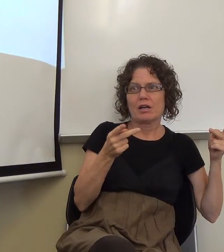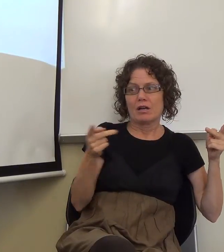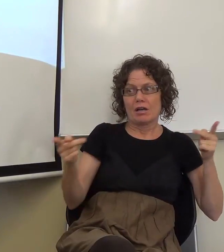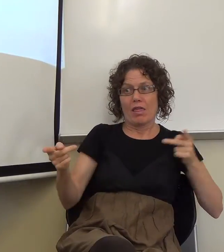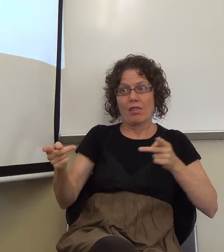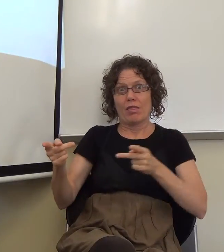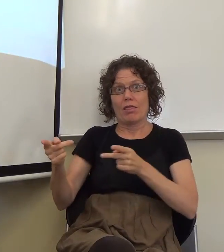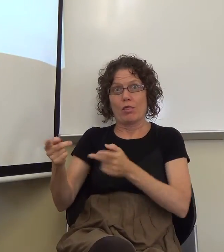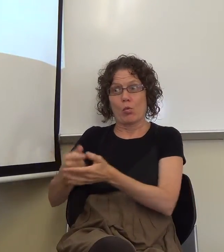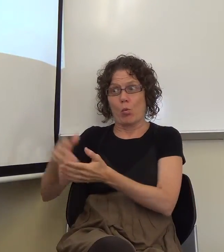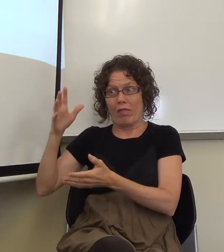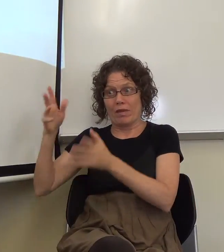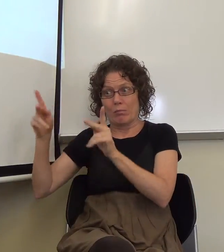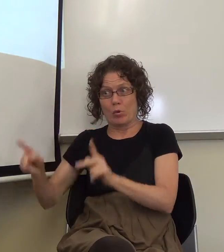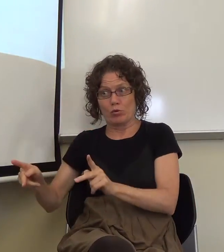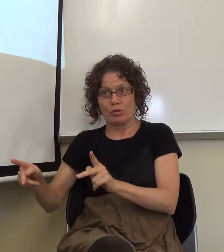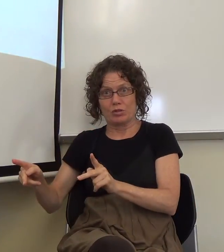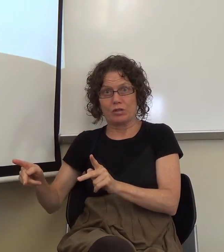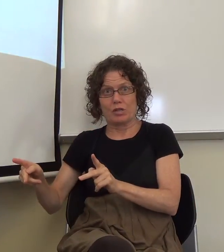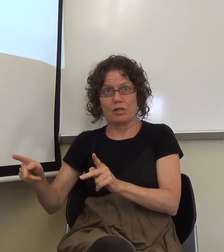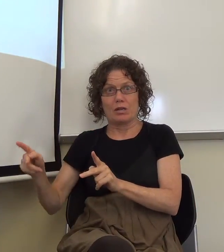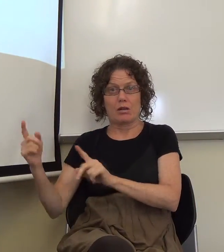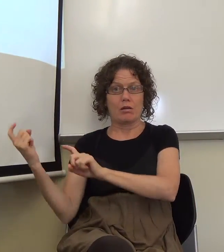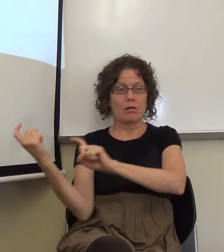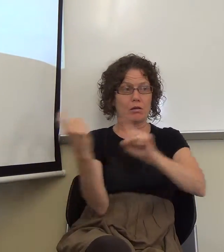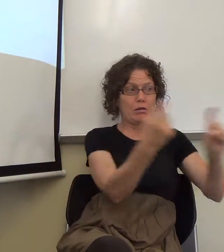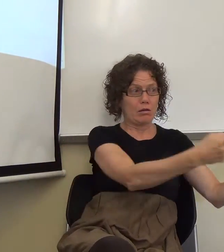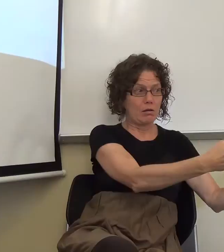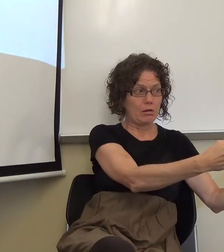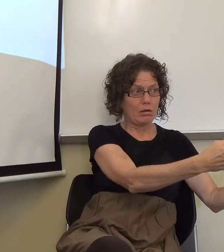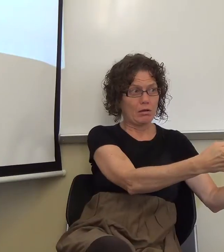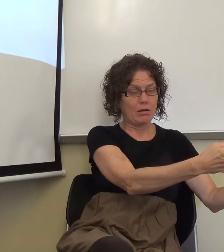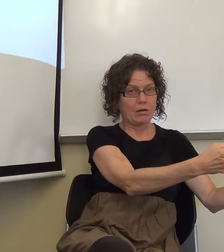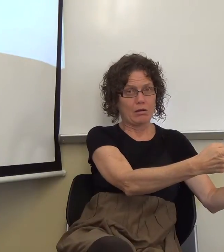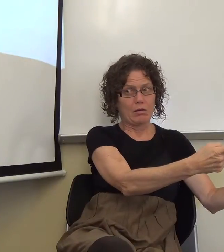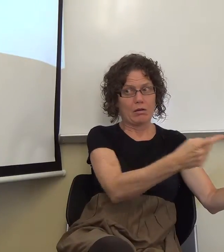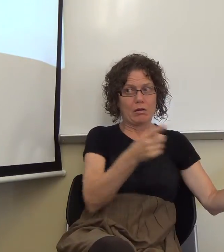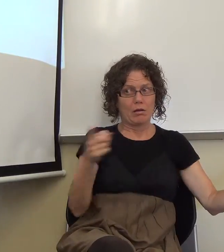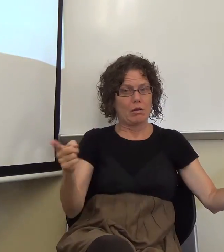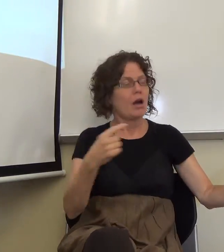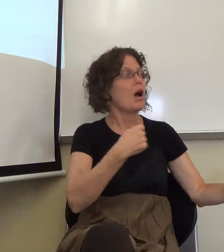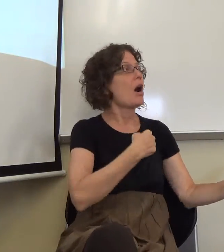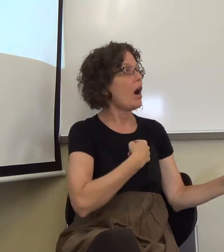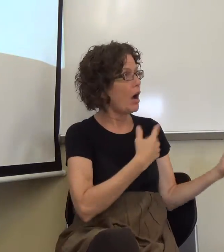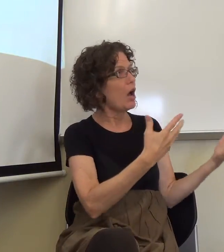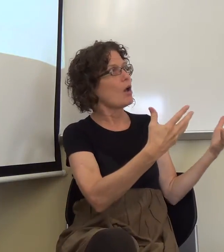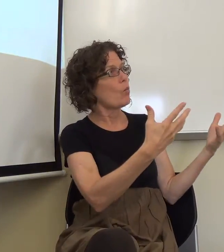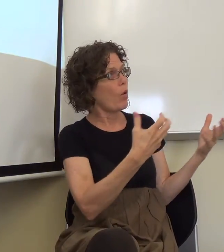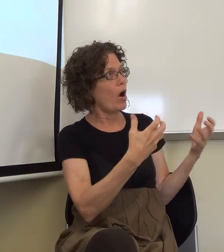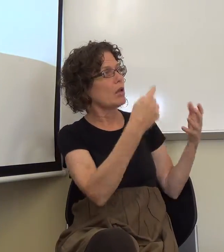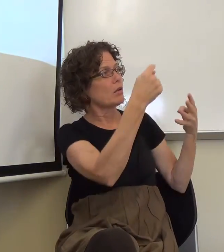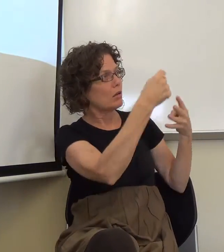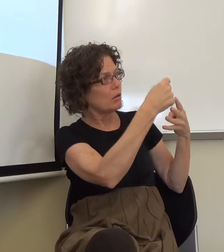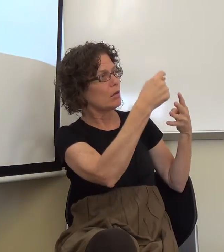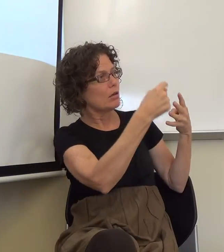that person running for office to pay attention to their special interests.